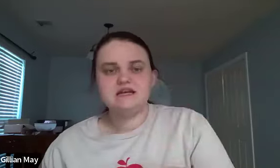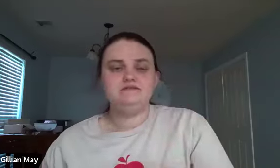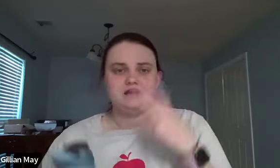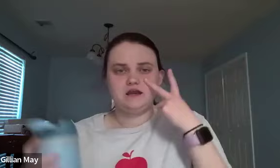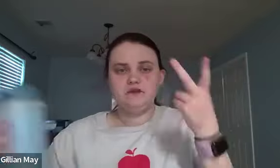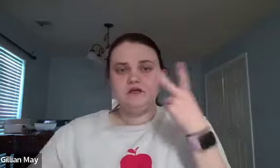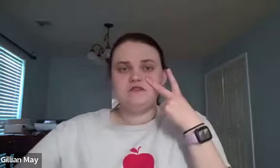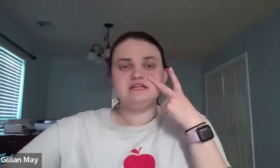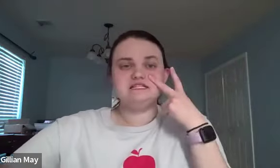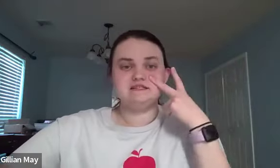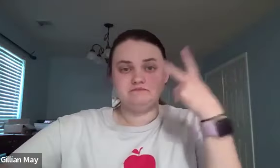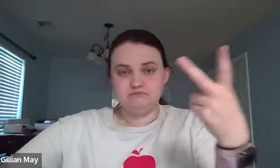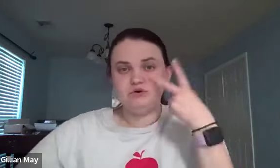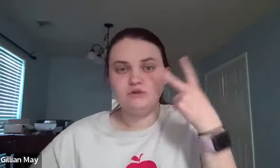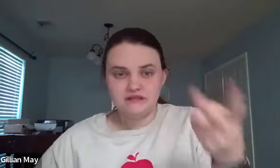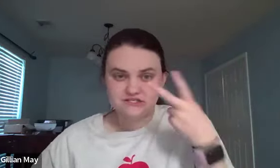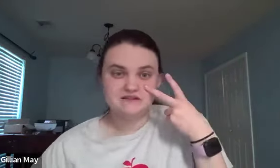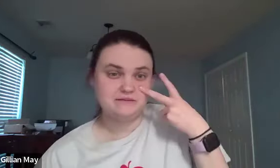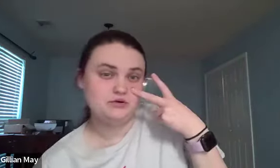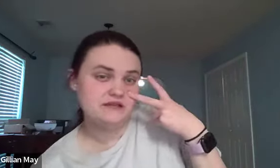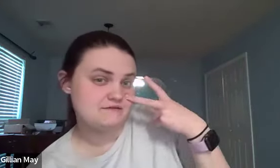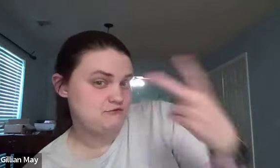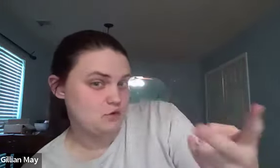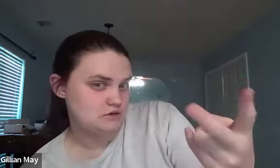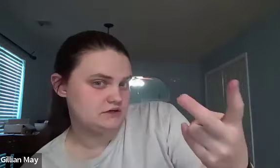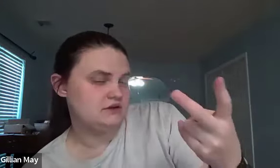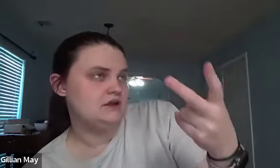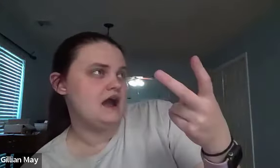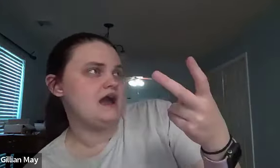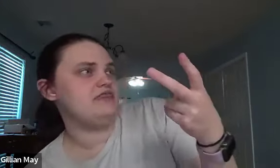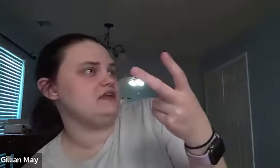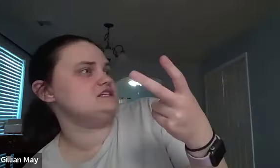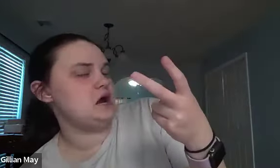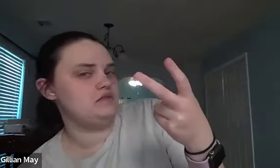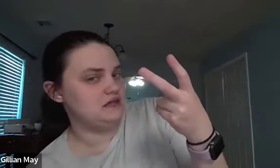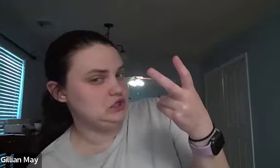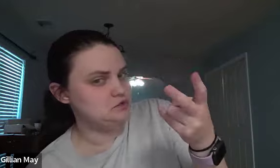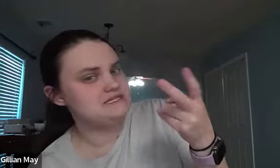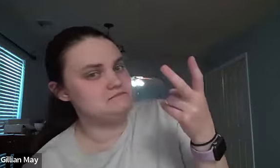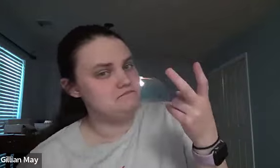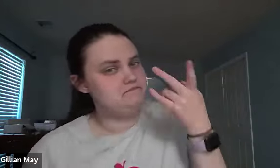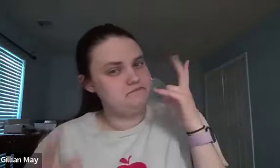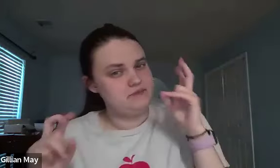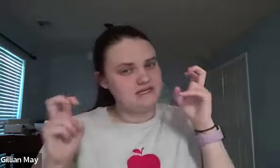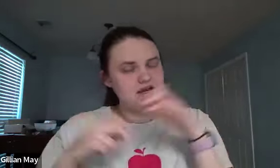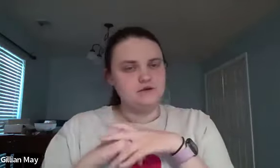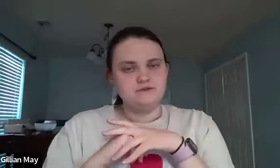Wednesday. That kind of this pulling yourself, like pulling it forward, I think is how that you is embedded. I know I'm